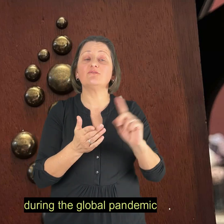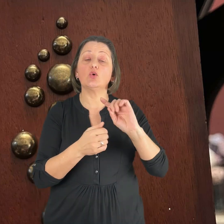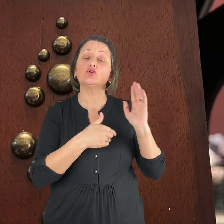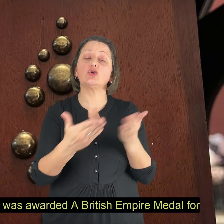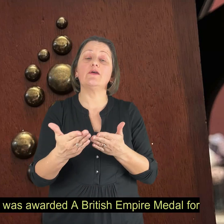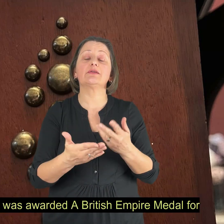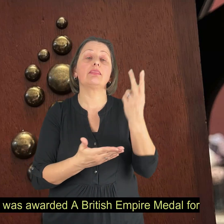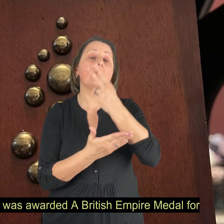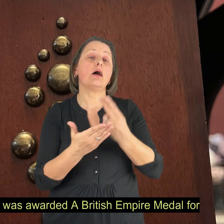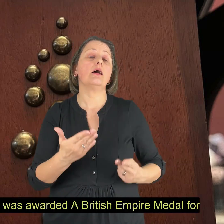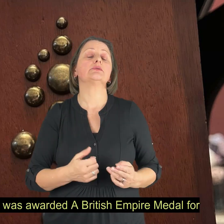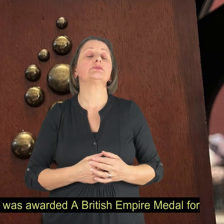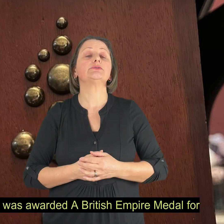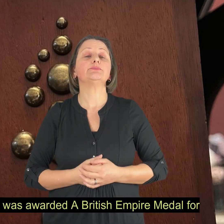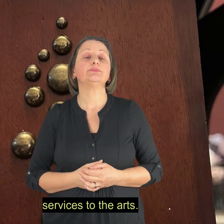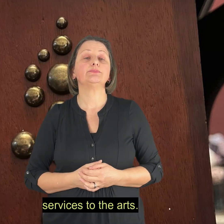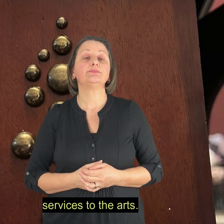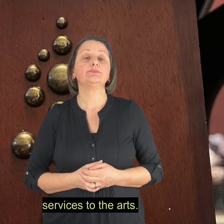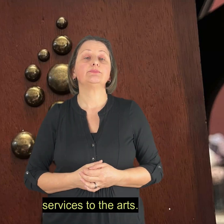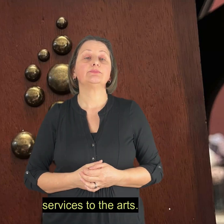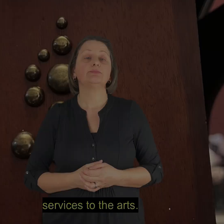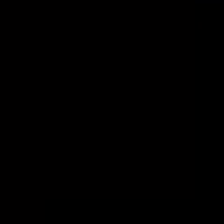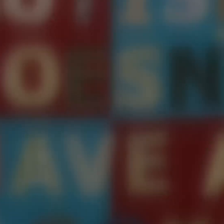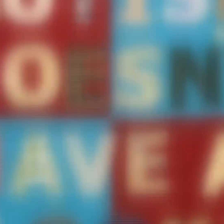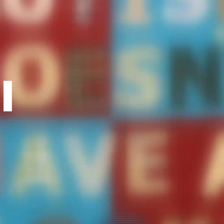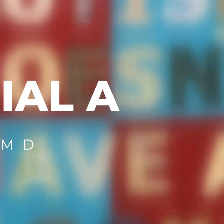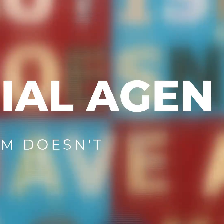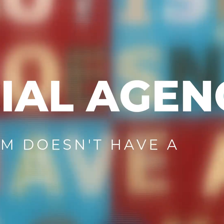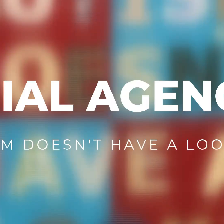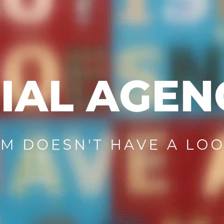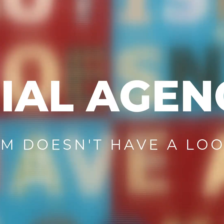pandemic, and was awarded a British Empire Medal for services to the arts.